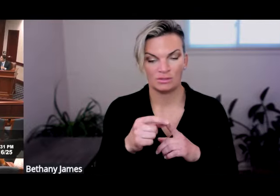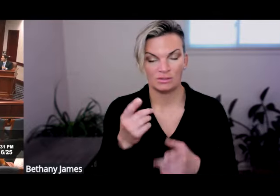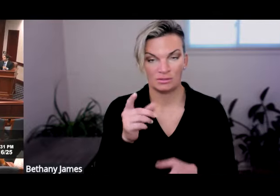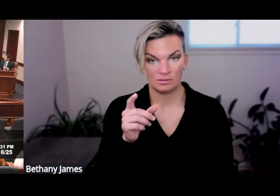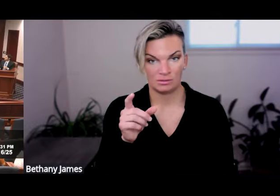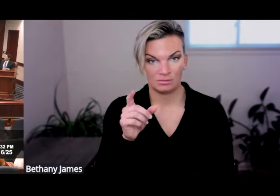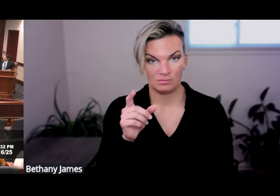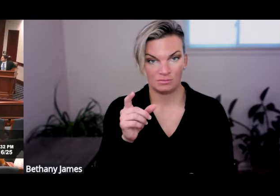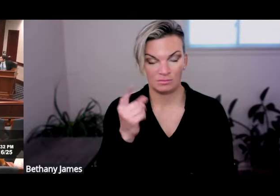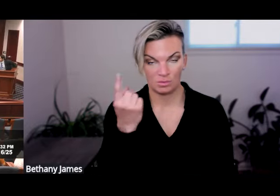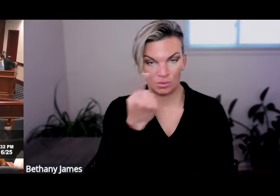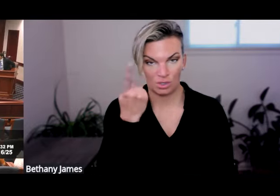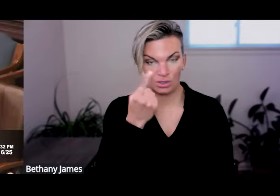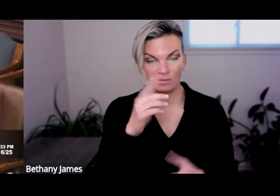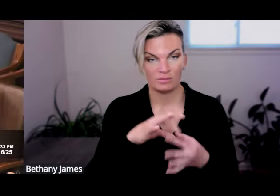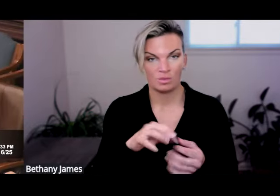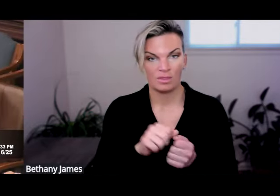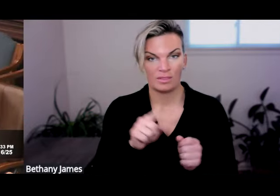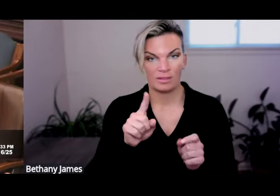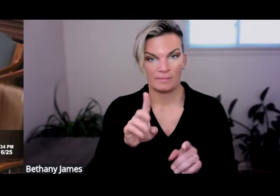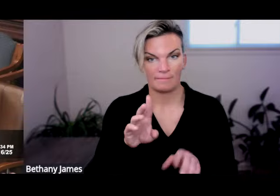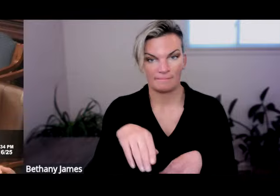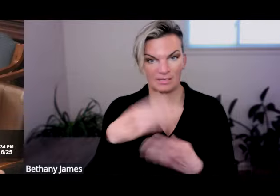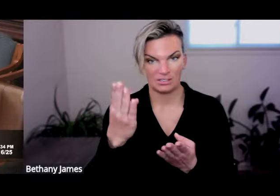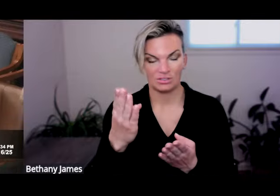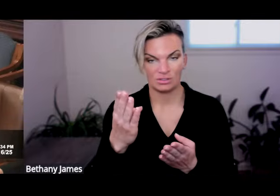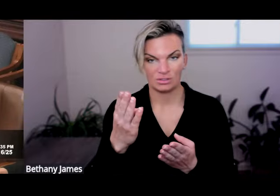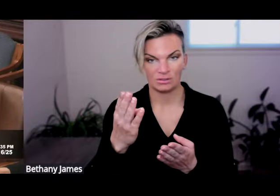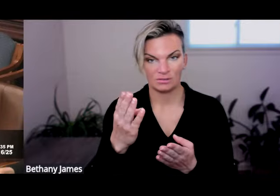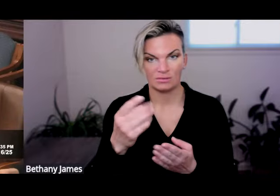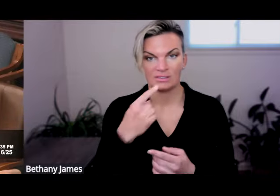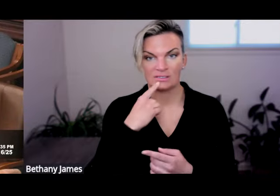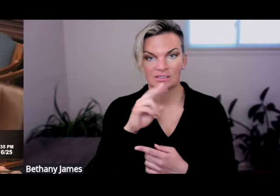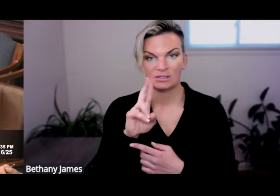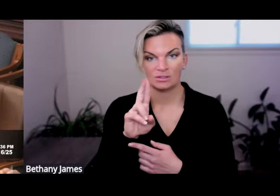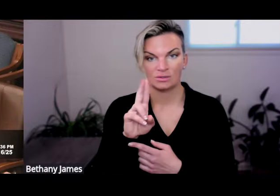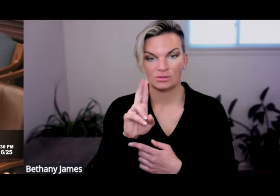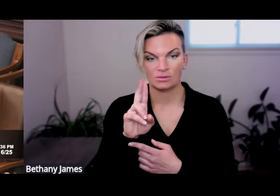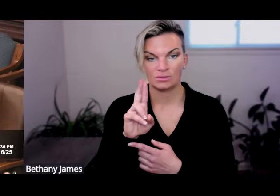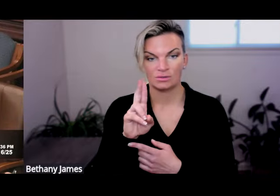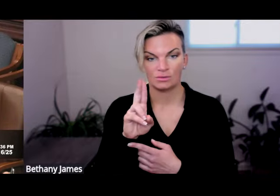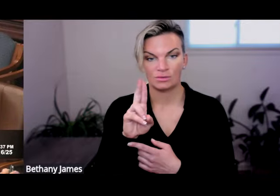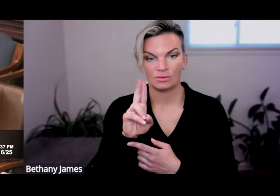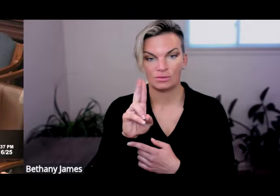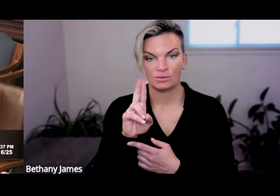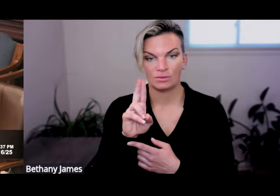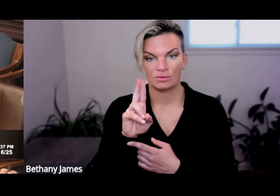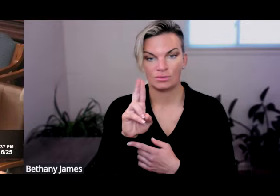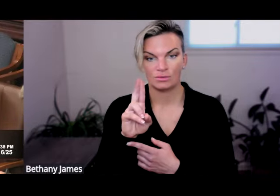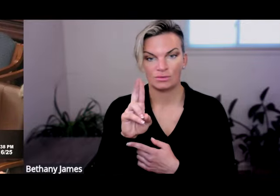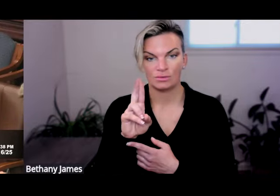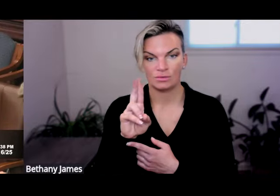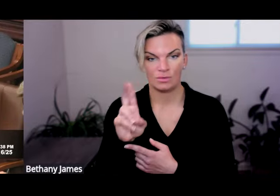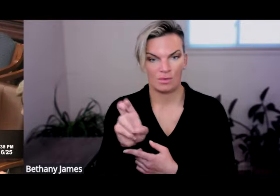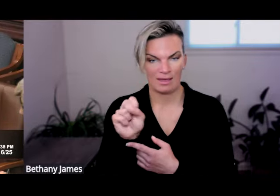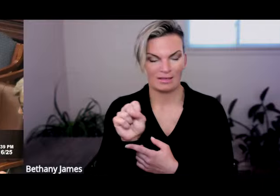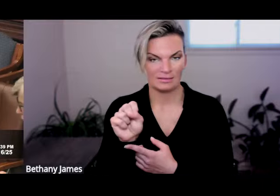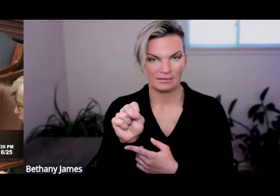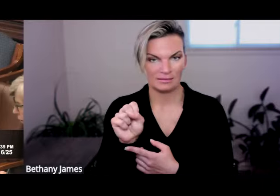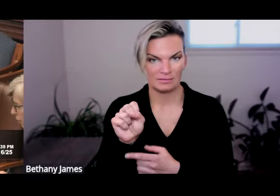spirit of the petition, which calls out US citizens, Did we, in the spirit of the petition, make that first